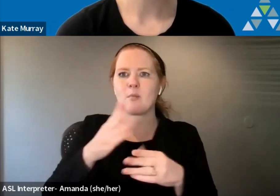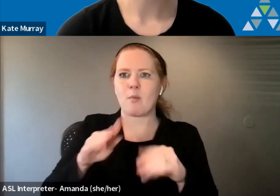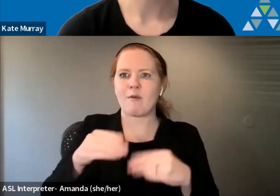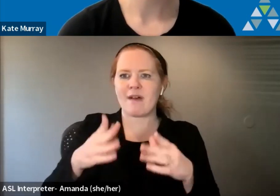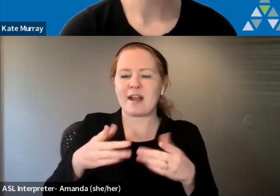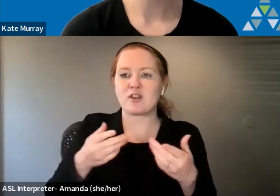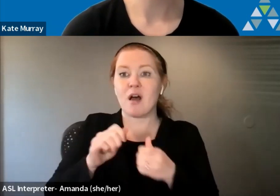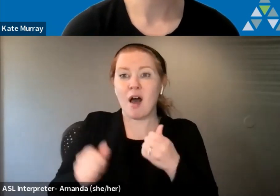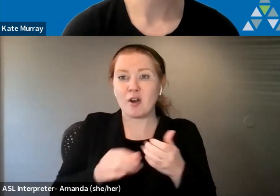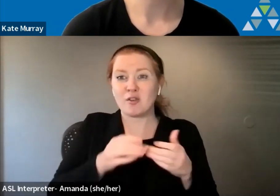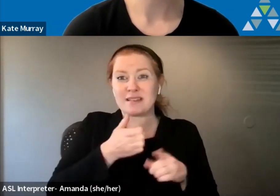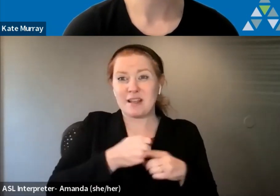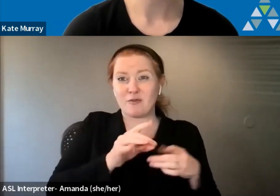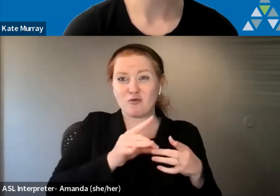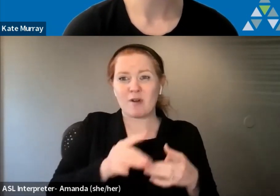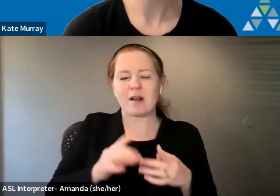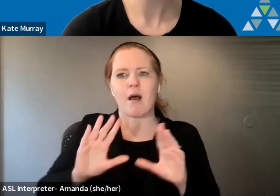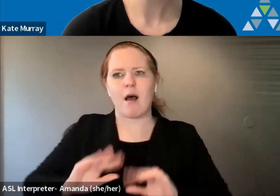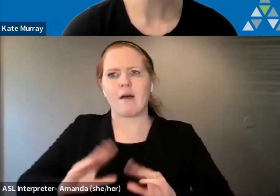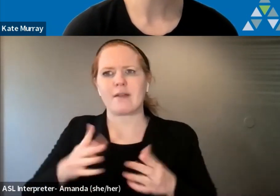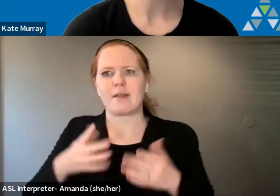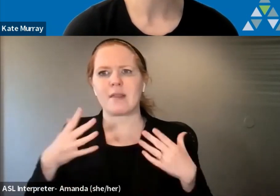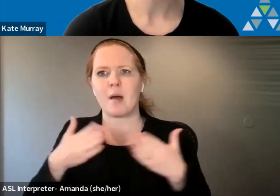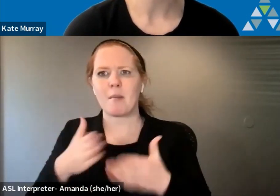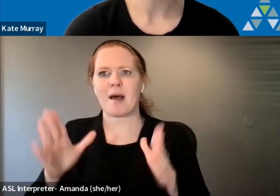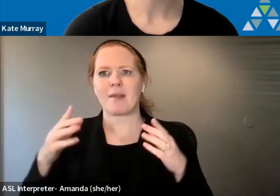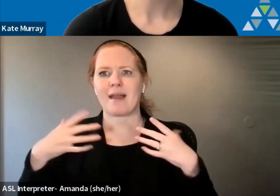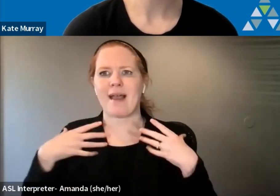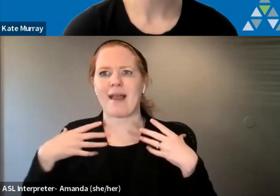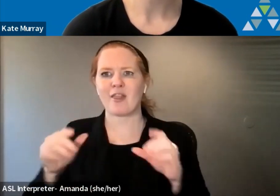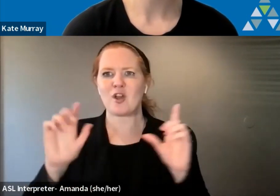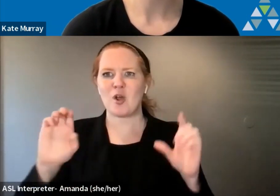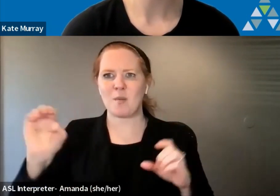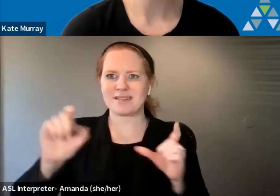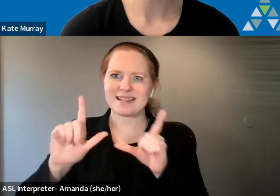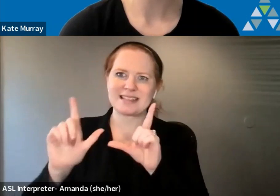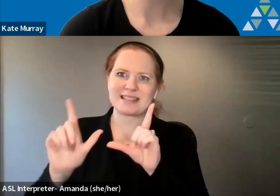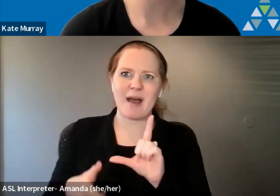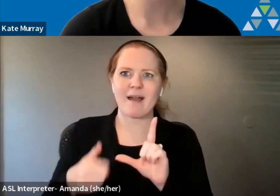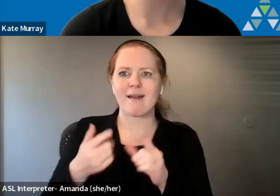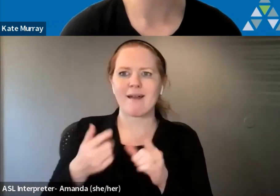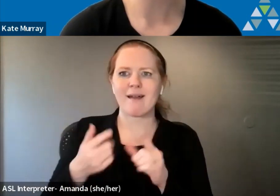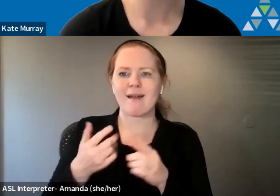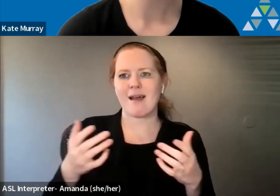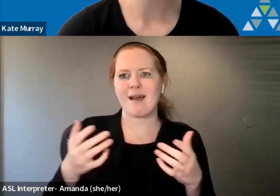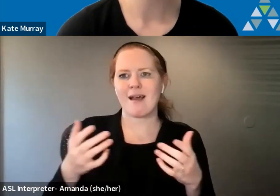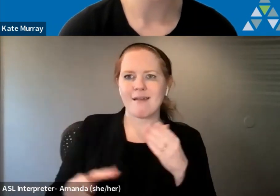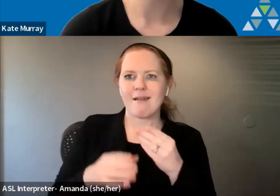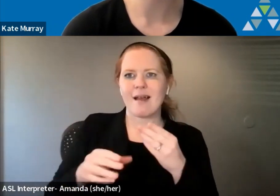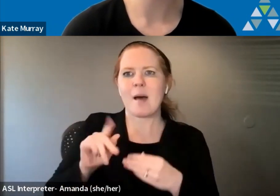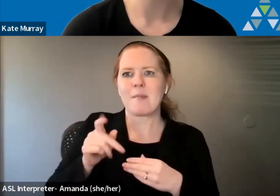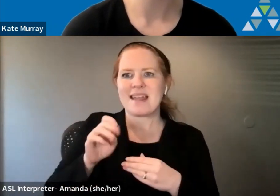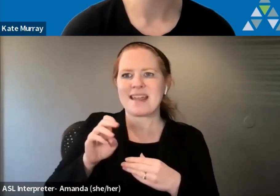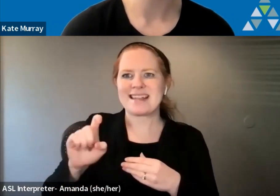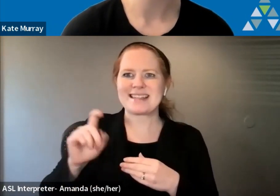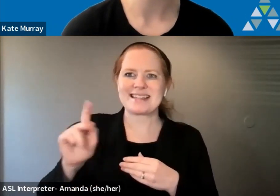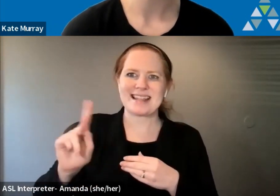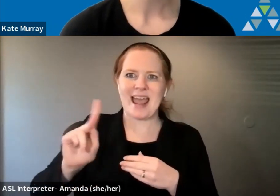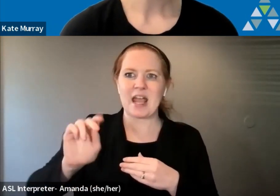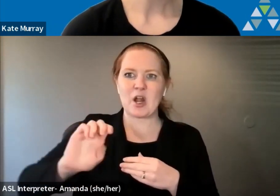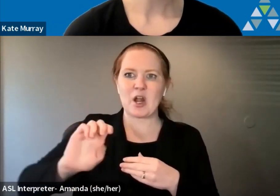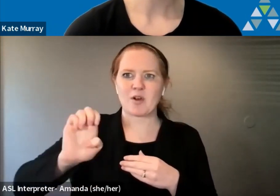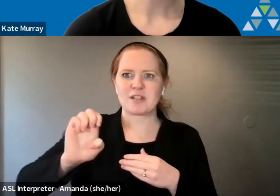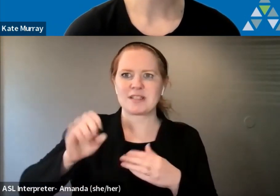Of course, the public health emergency is now expiring, so a lot of those kind of Appendix K emergency policies are